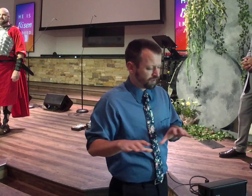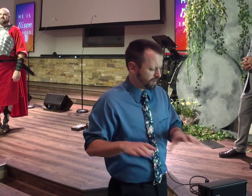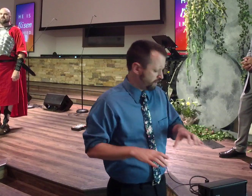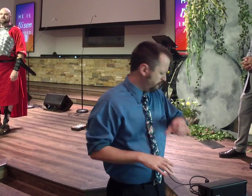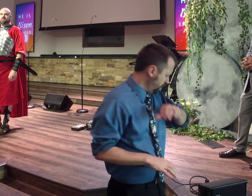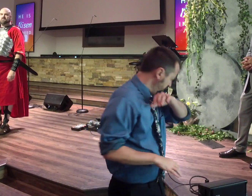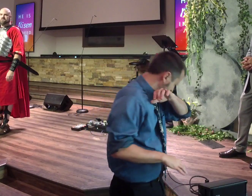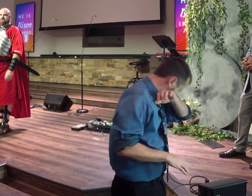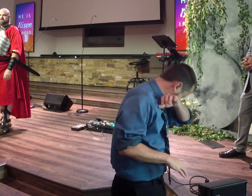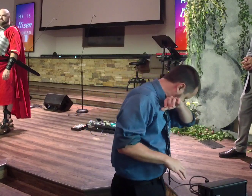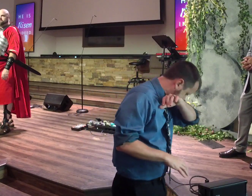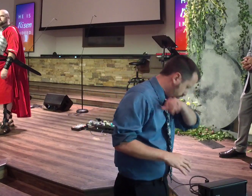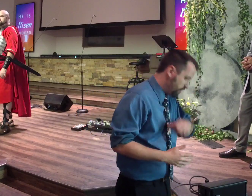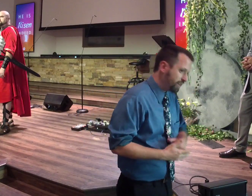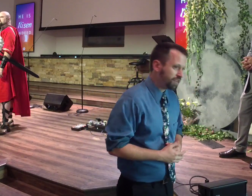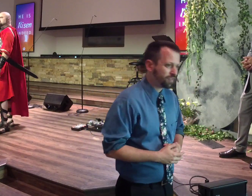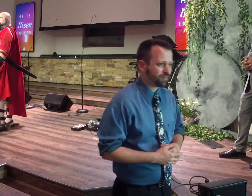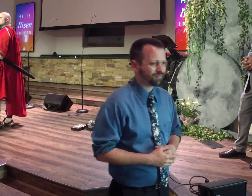would notice.